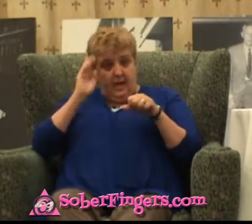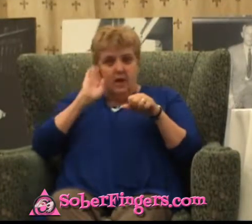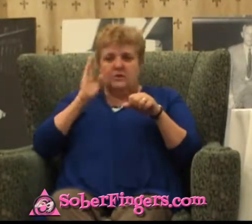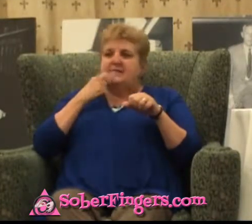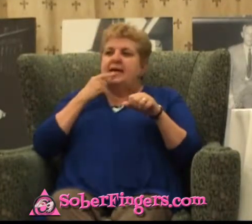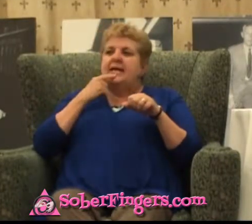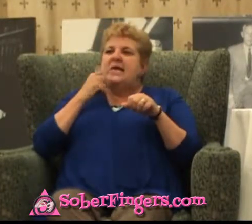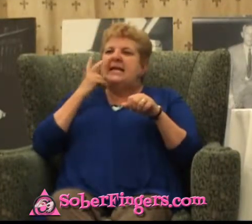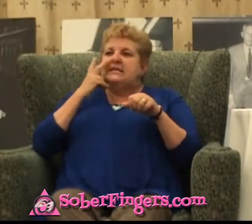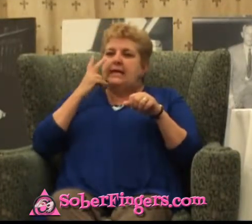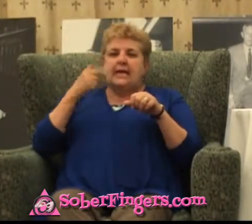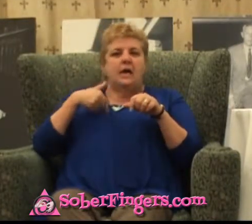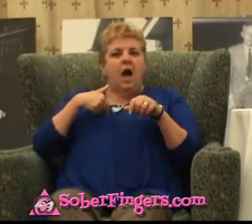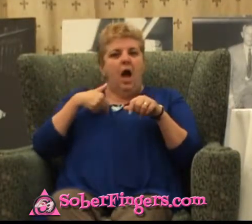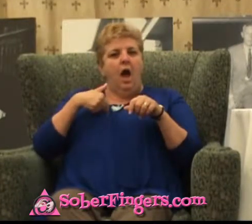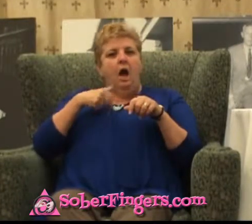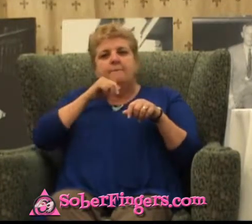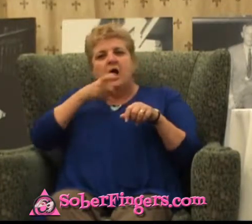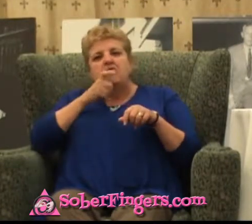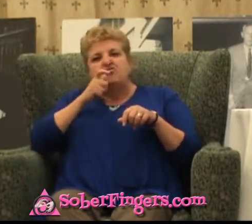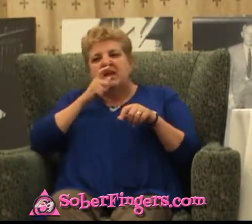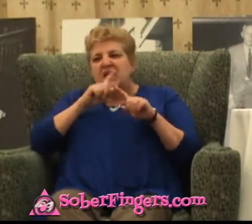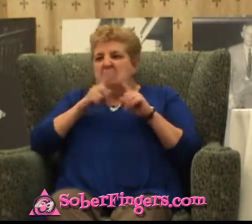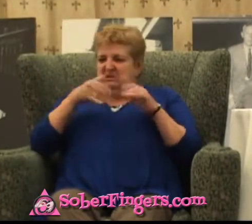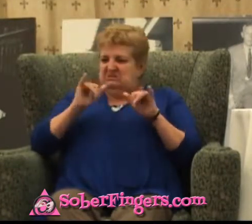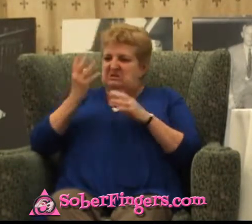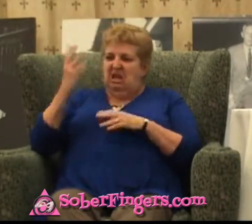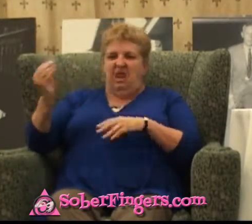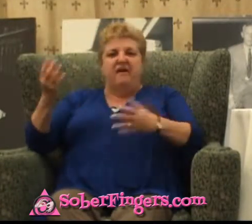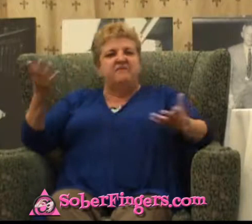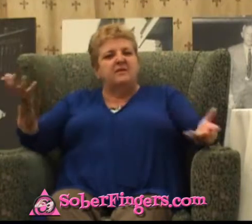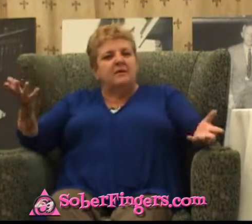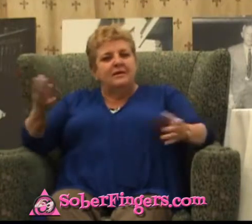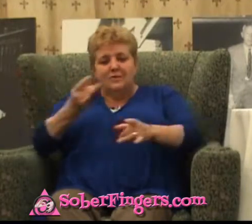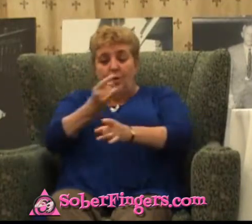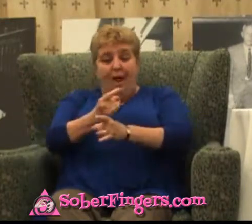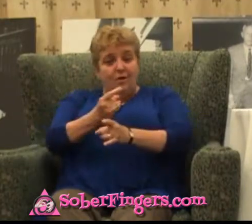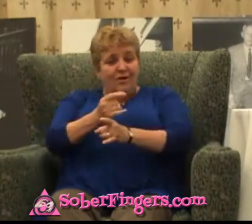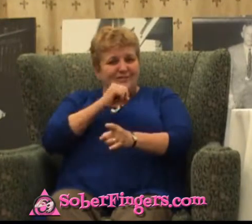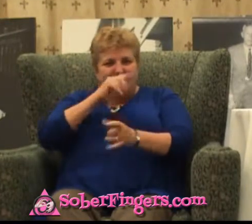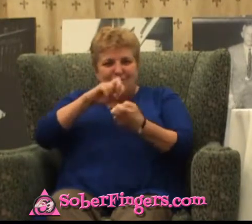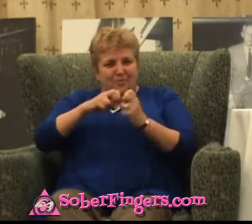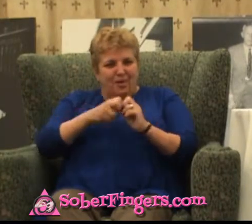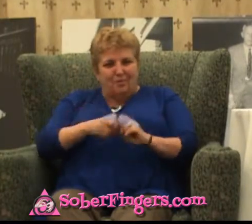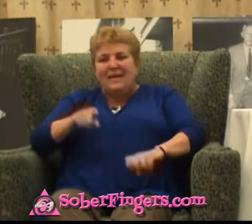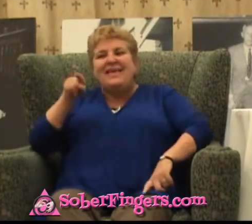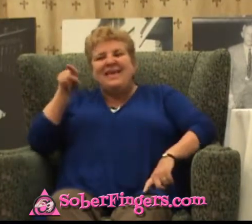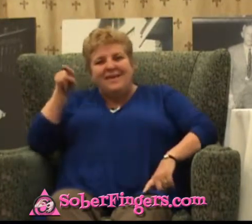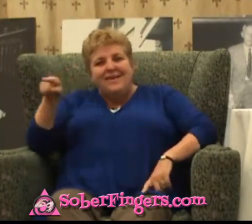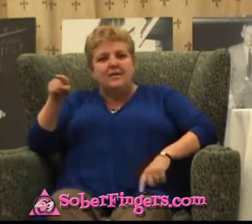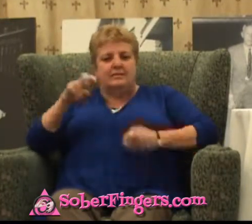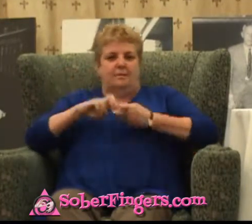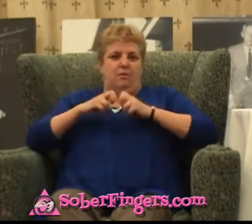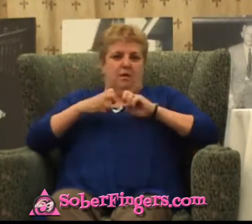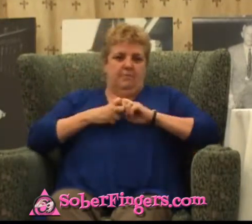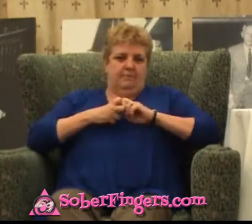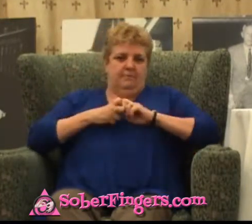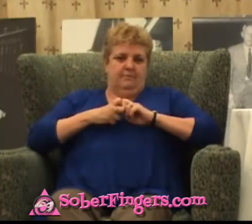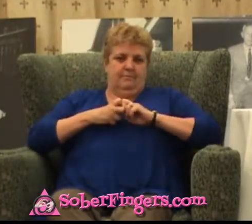and he still left. Obviously, alcohol wasn't the problem. He was. Crack it open, pour it